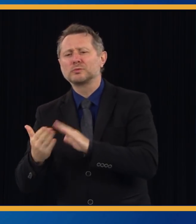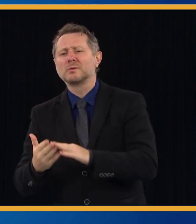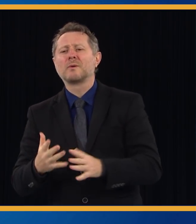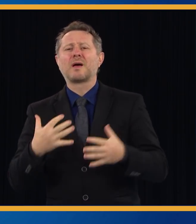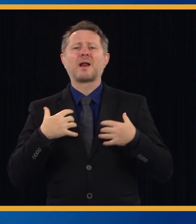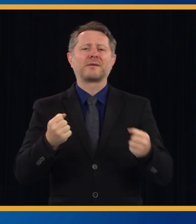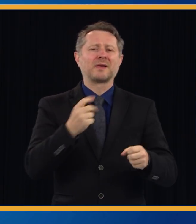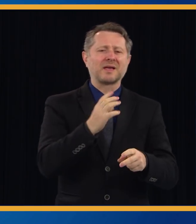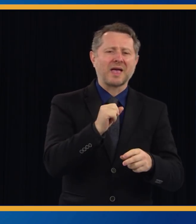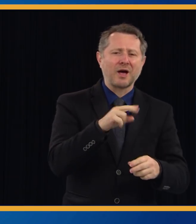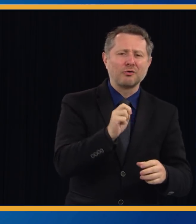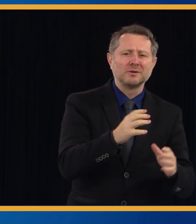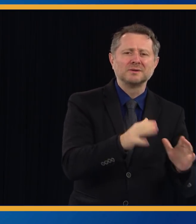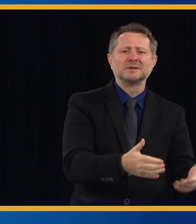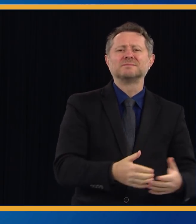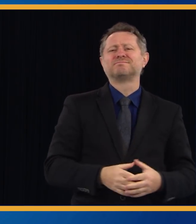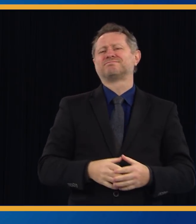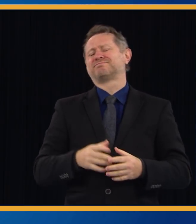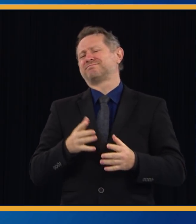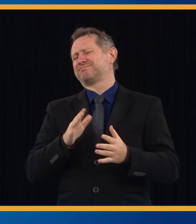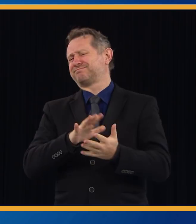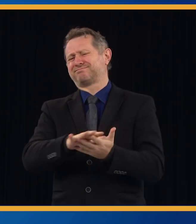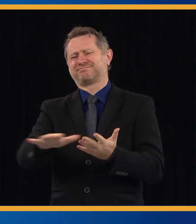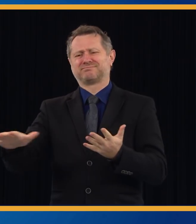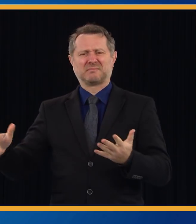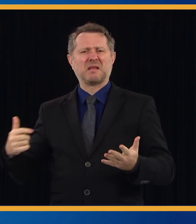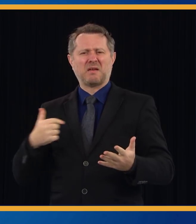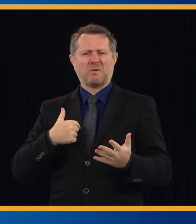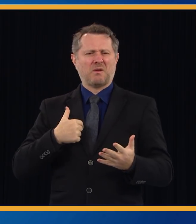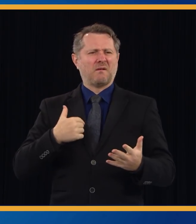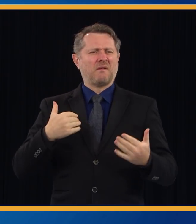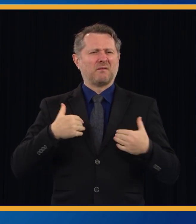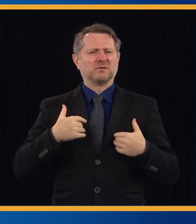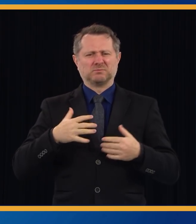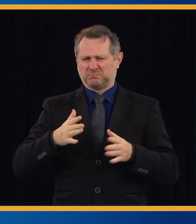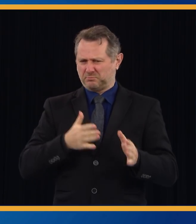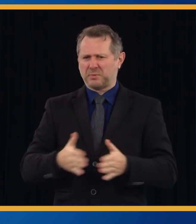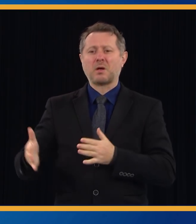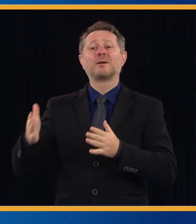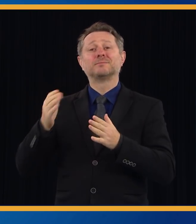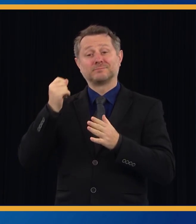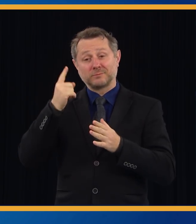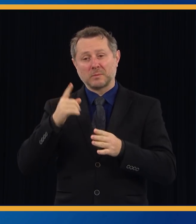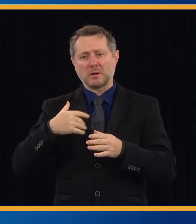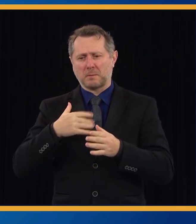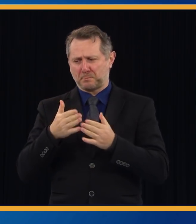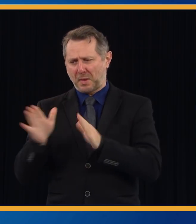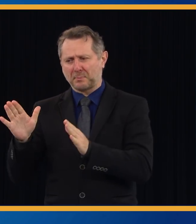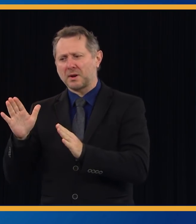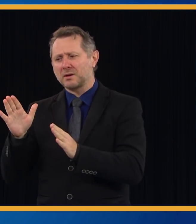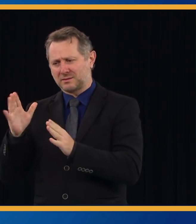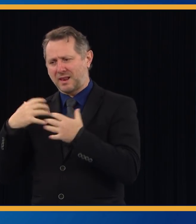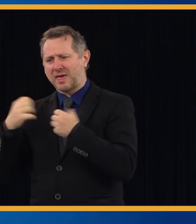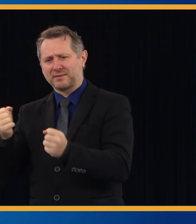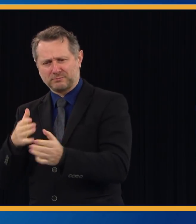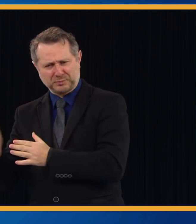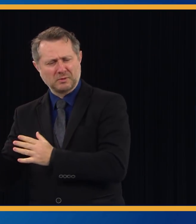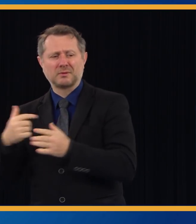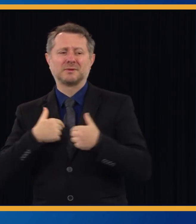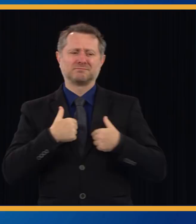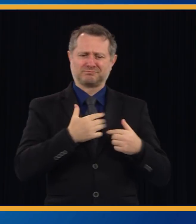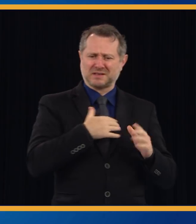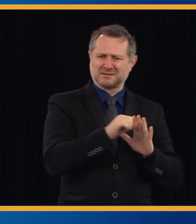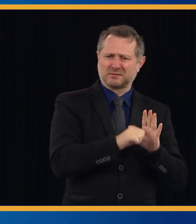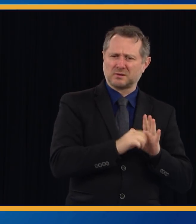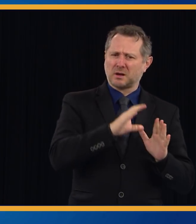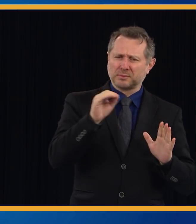we have an economic strategy and we have a public health strategy. It has to work with businesses who are